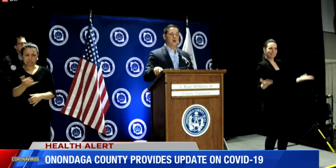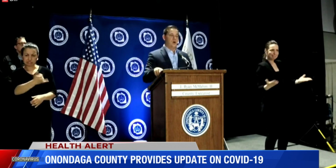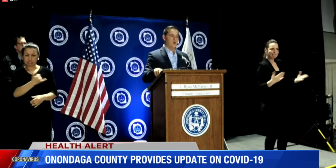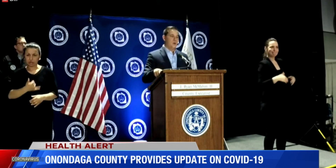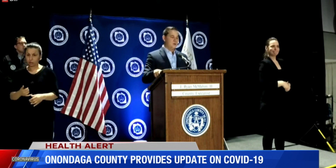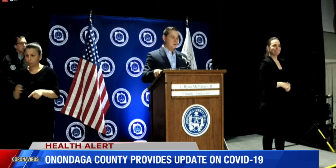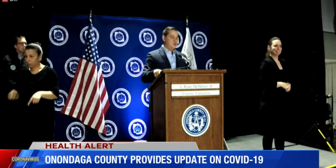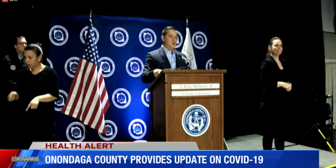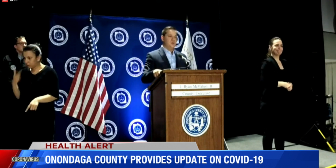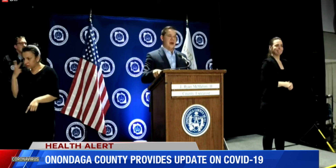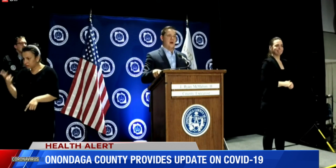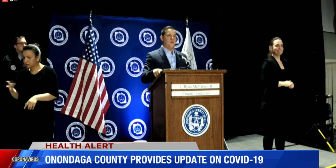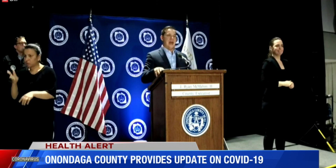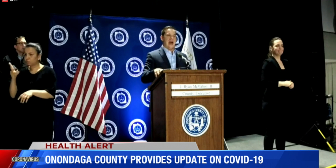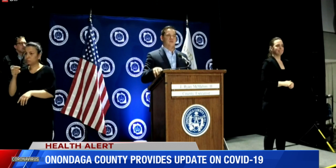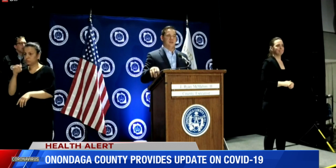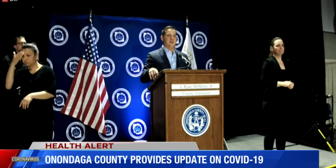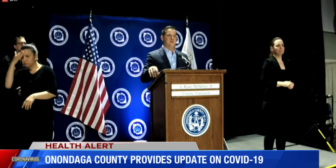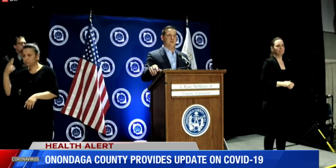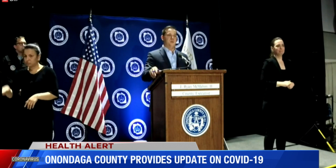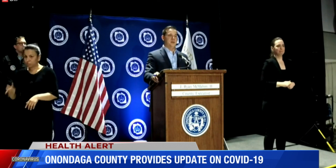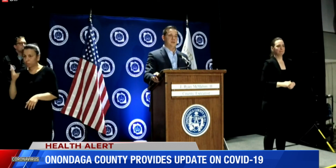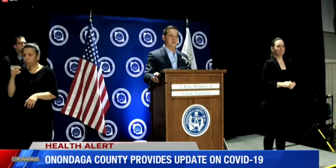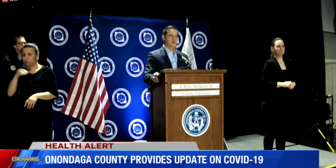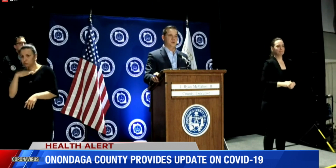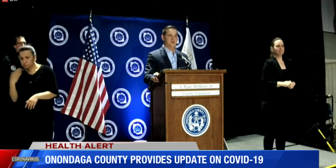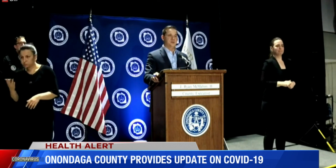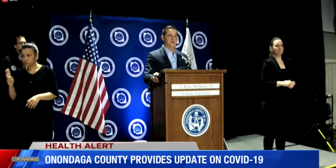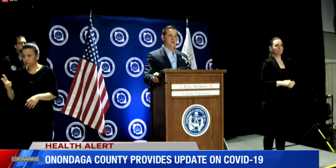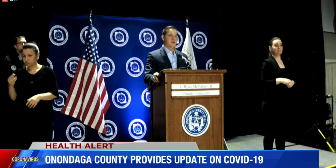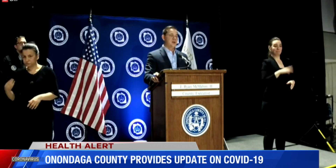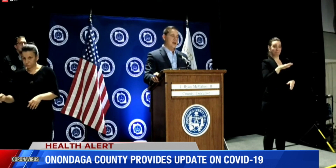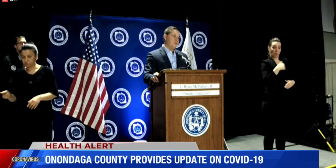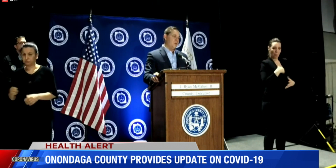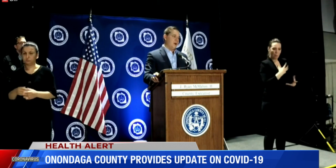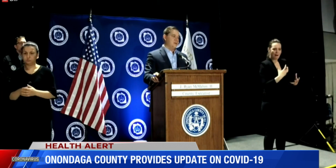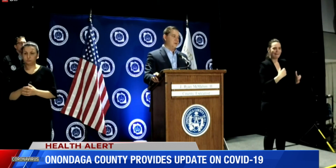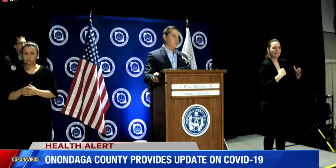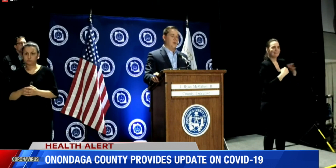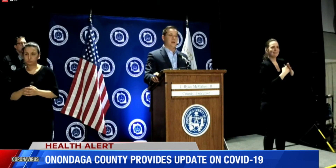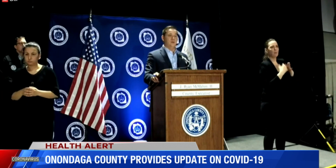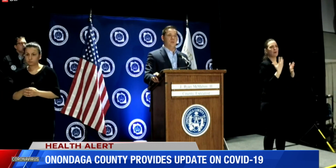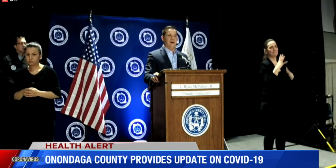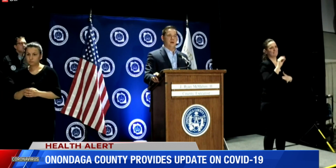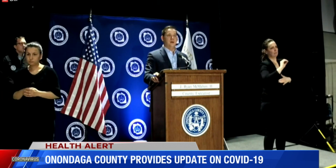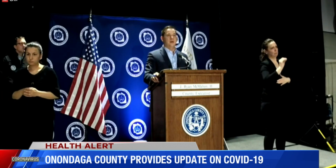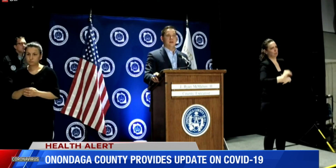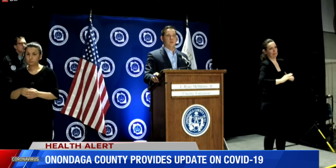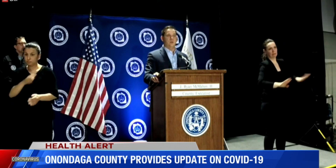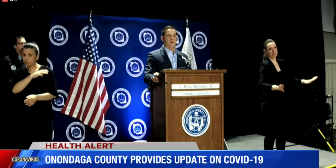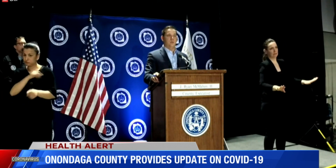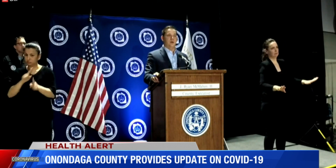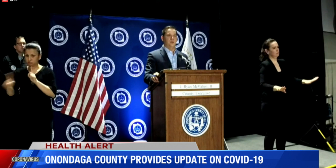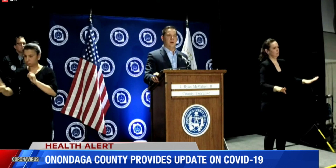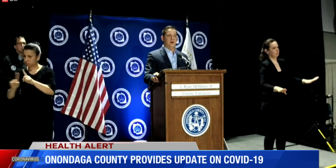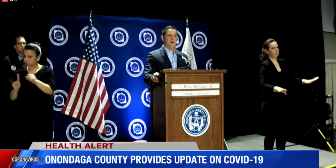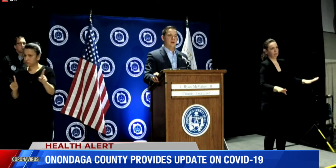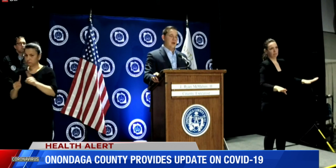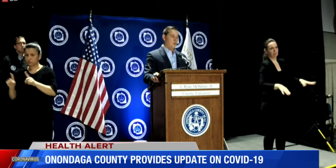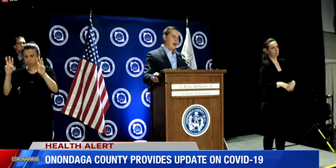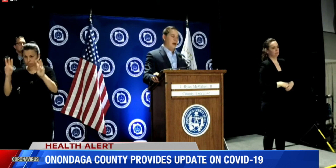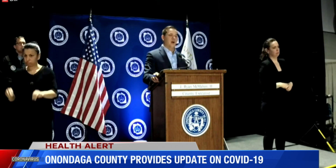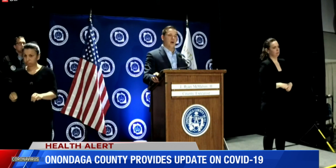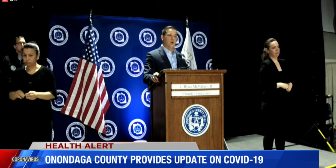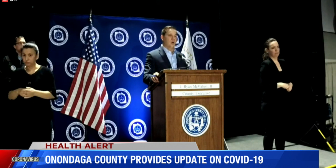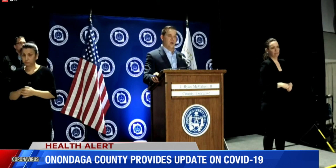And so to do that, we have to get to 50% social distancing. And if we want to even do better, then we're going to do better,